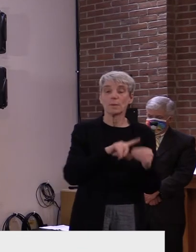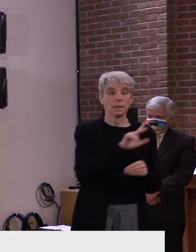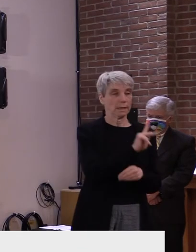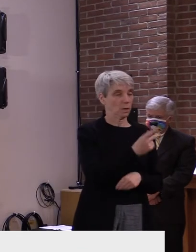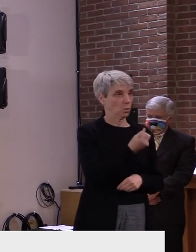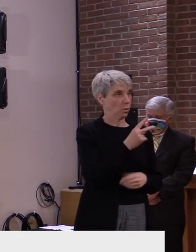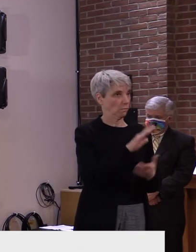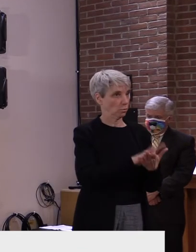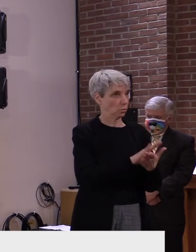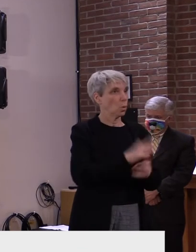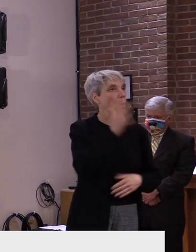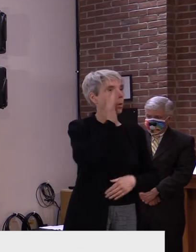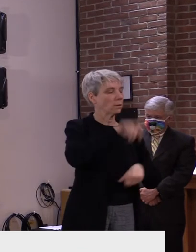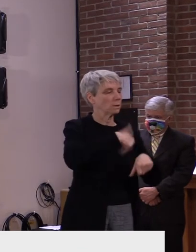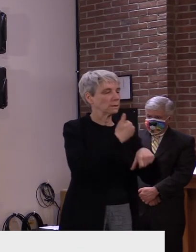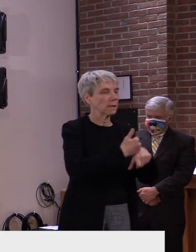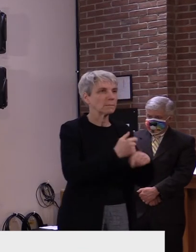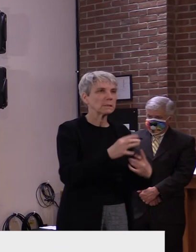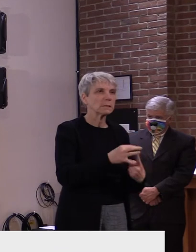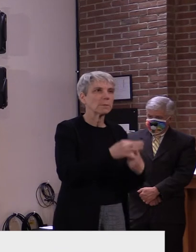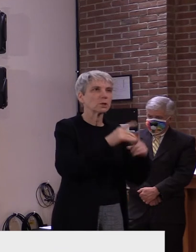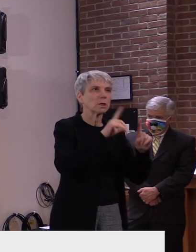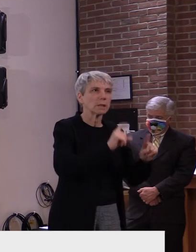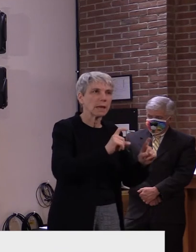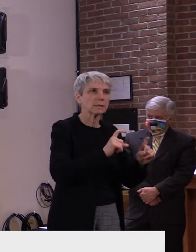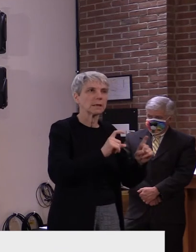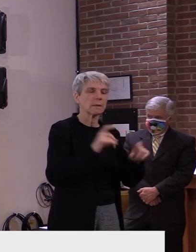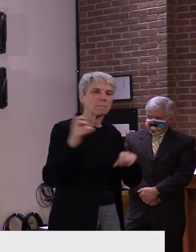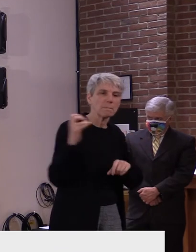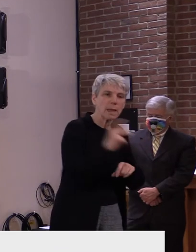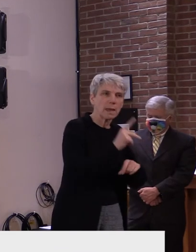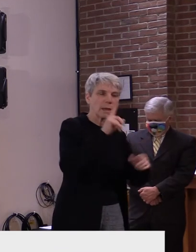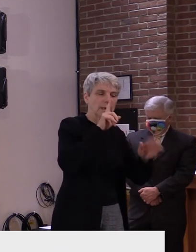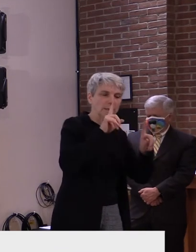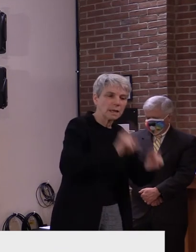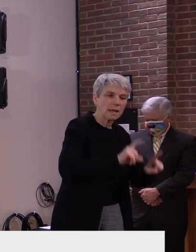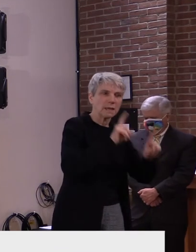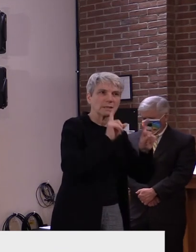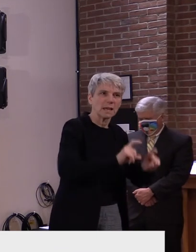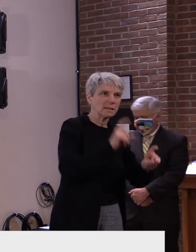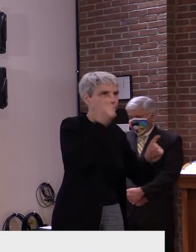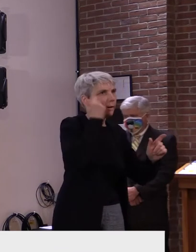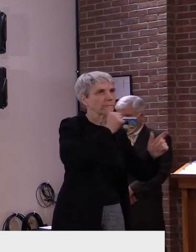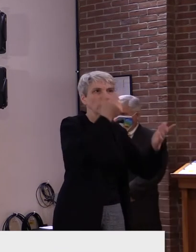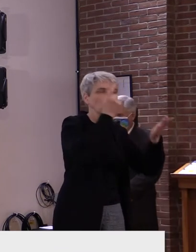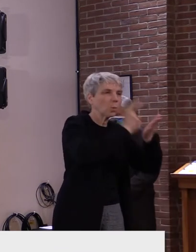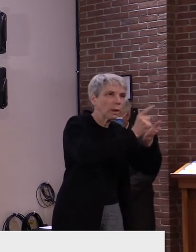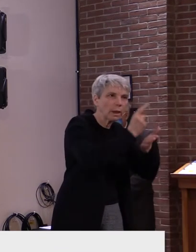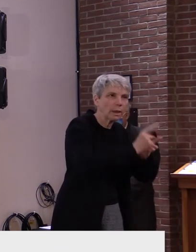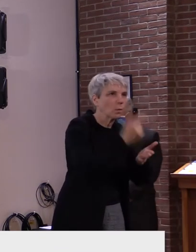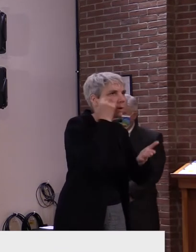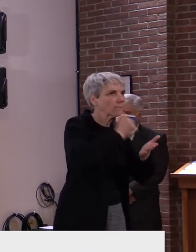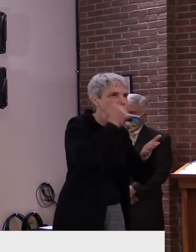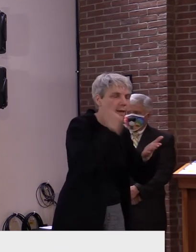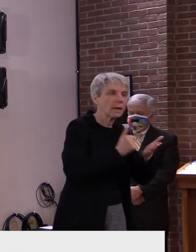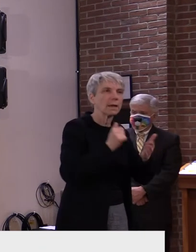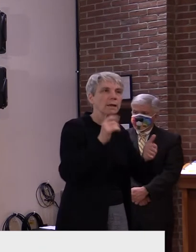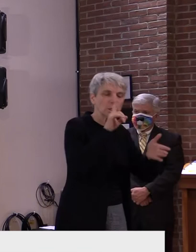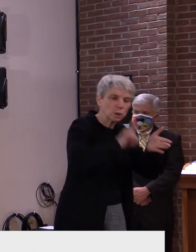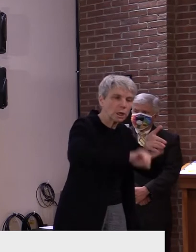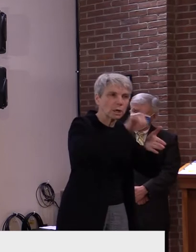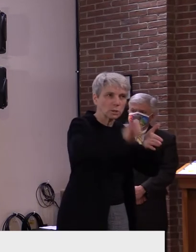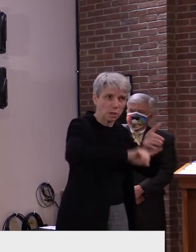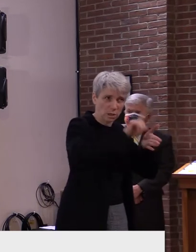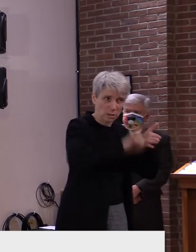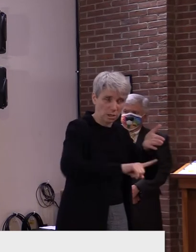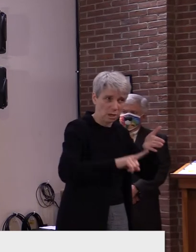k-12 is that for the holiday time period or is that kind of an indefinite plan going into the future yeah that